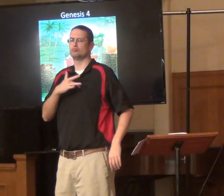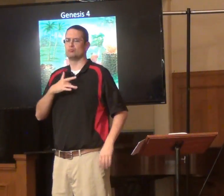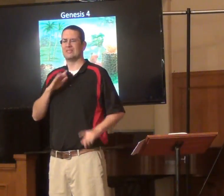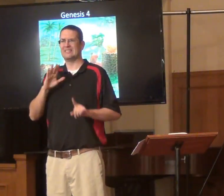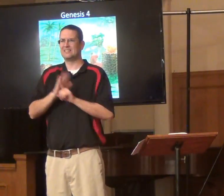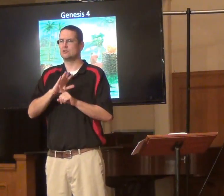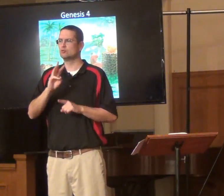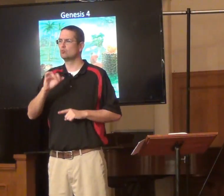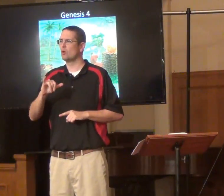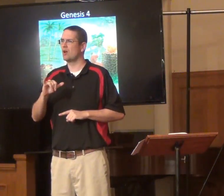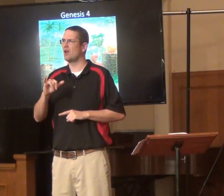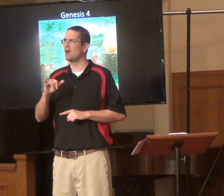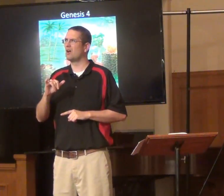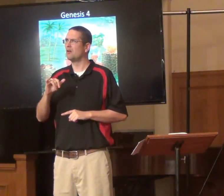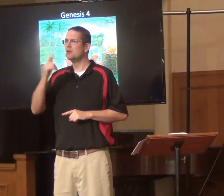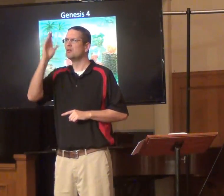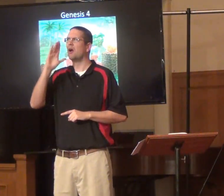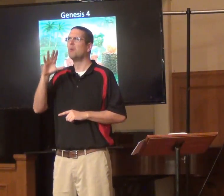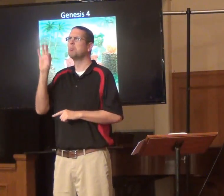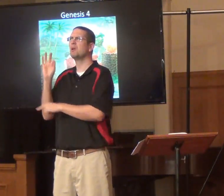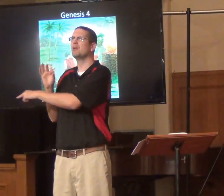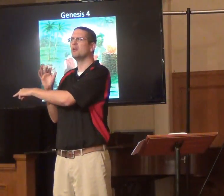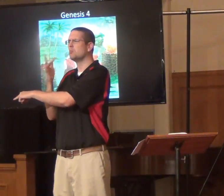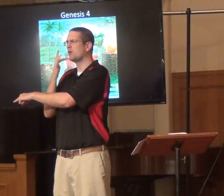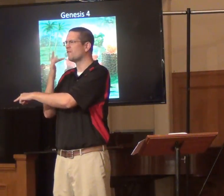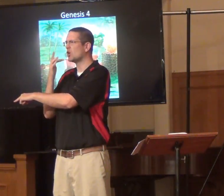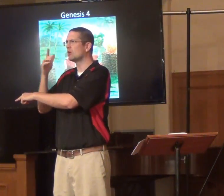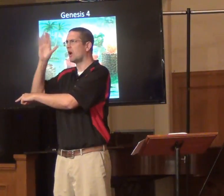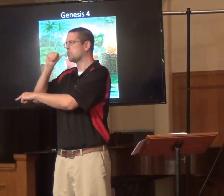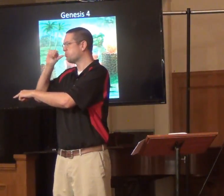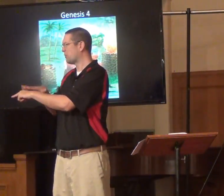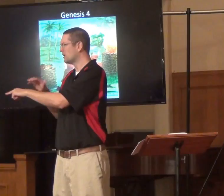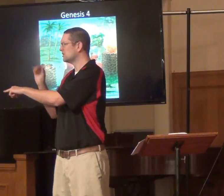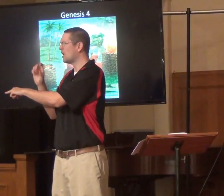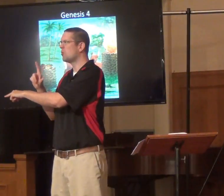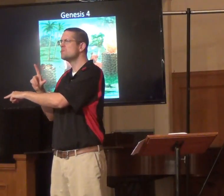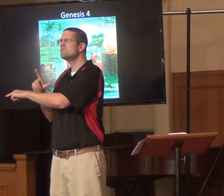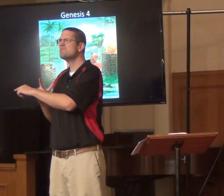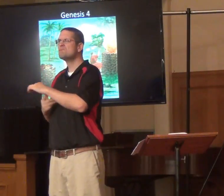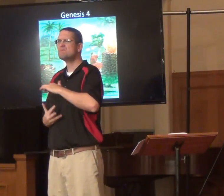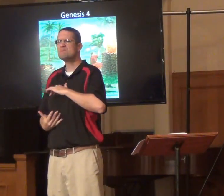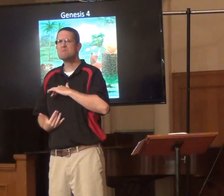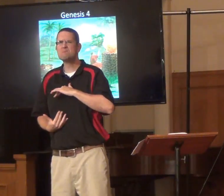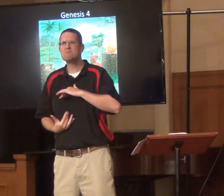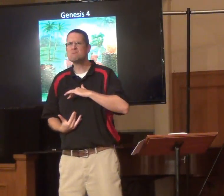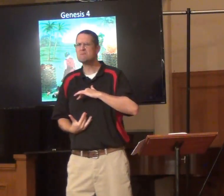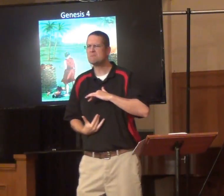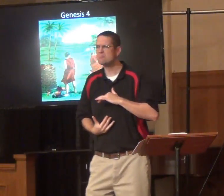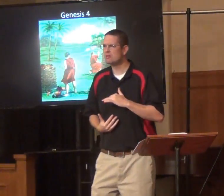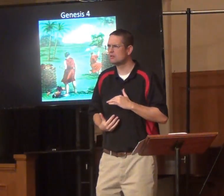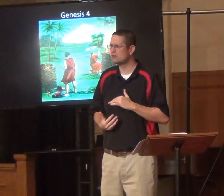some fruit. His heart, he wanted to do it his way. But God preferred and blessed Abel, and that made him